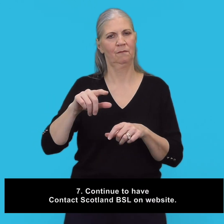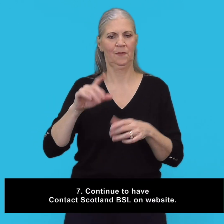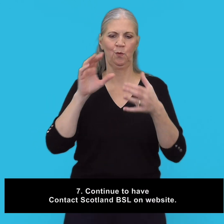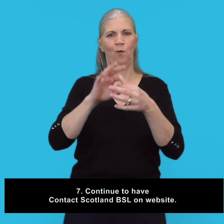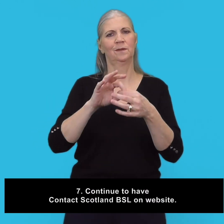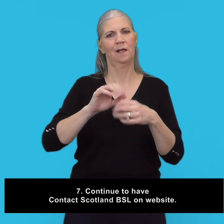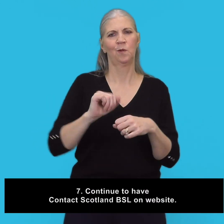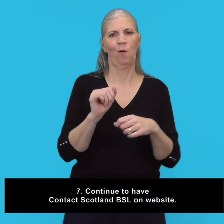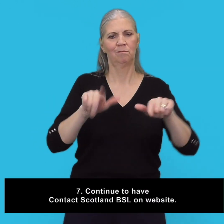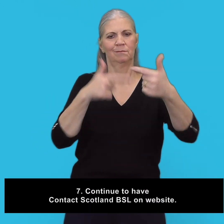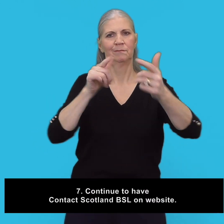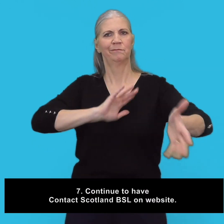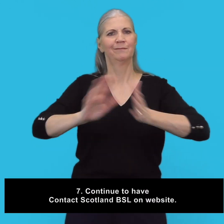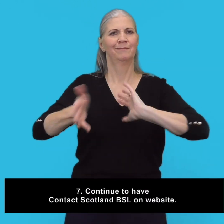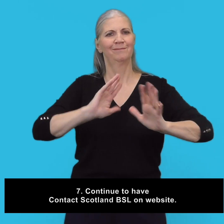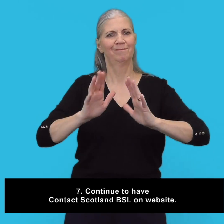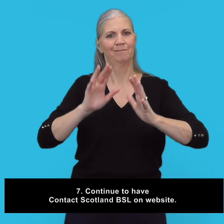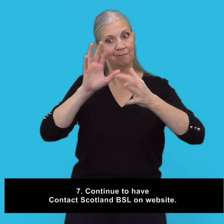Scotland BSL on website.